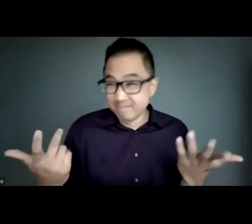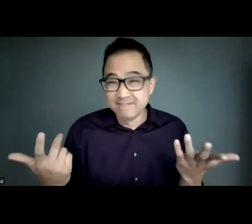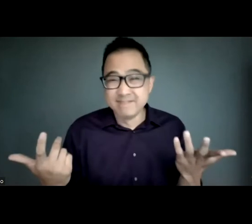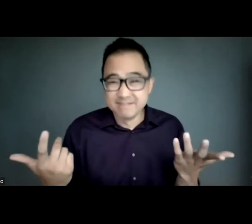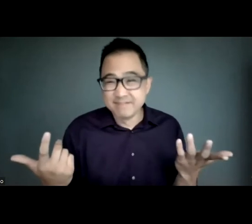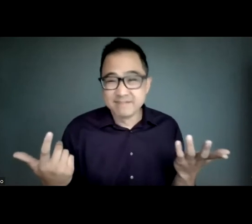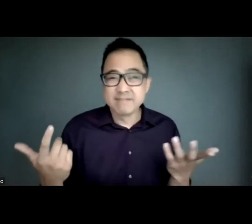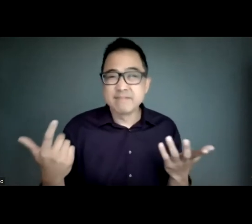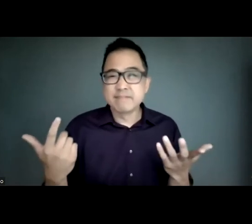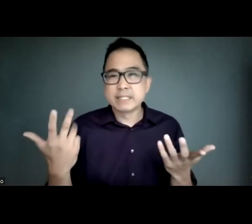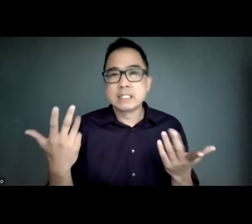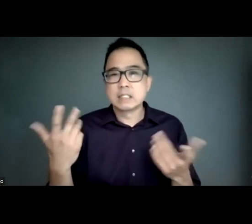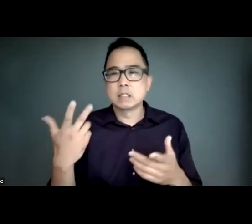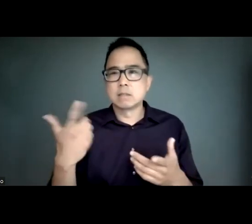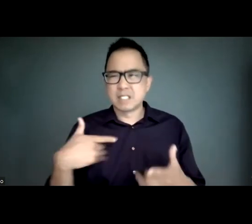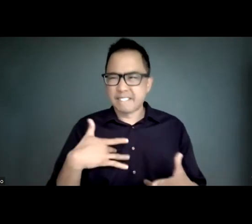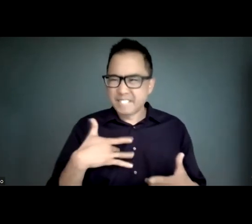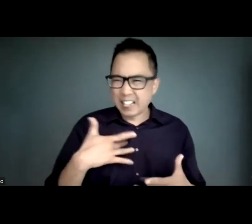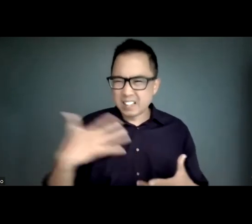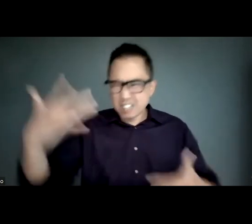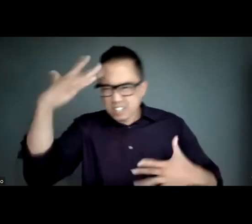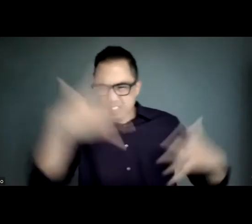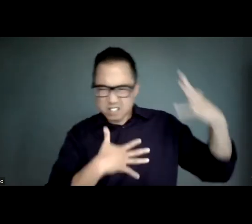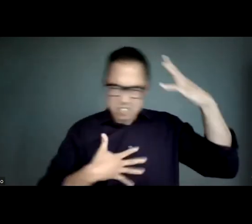Side effects from COVID continue to persist.